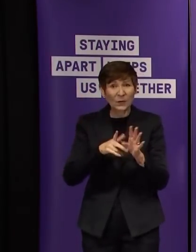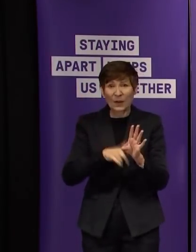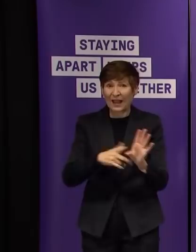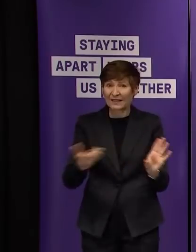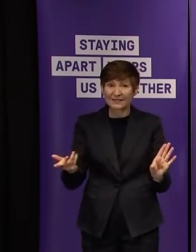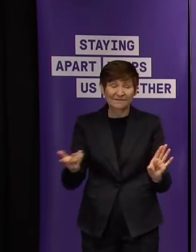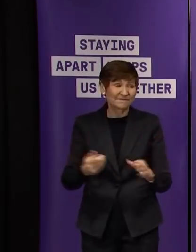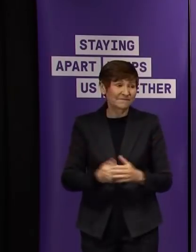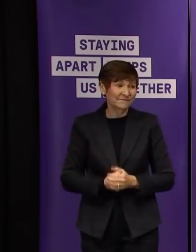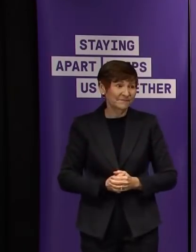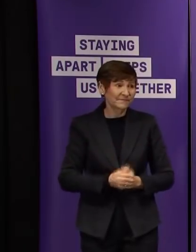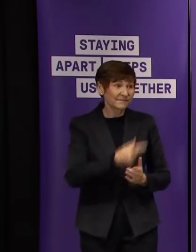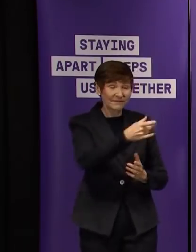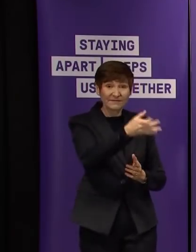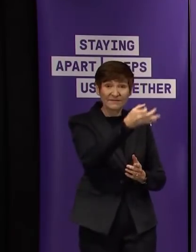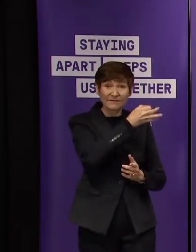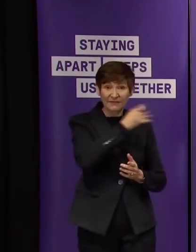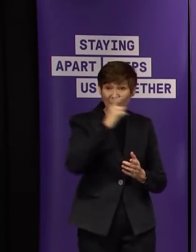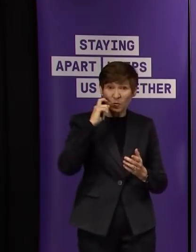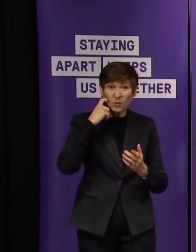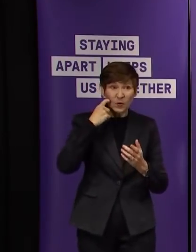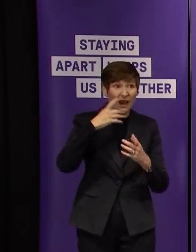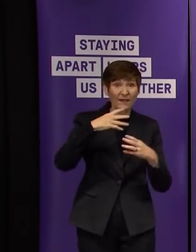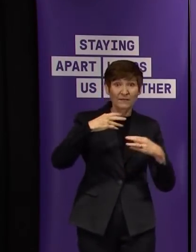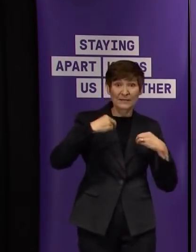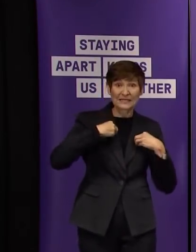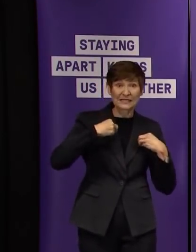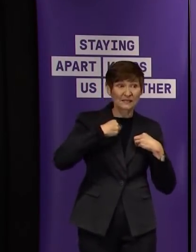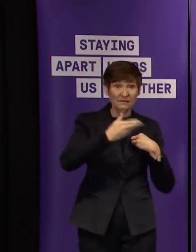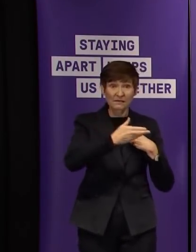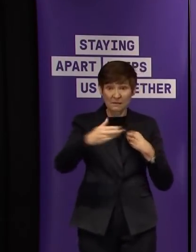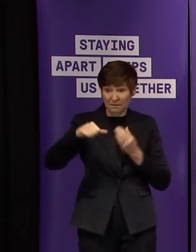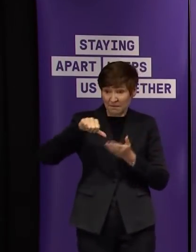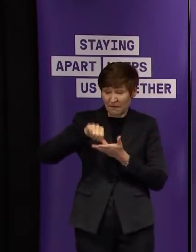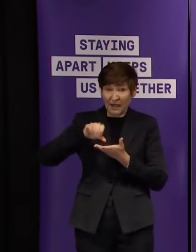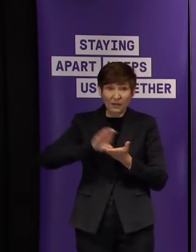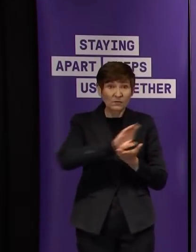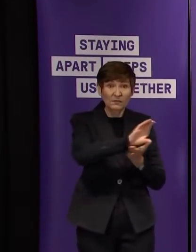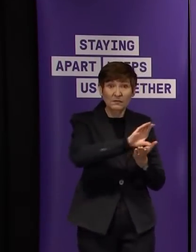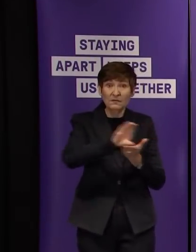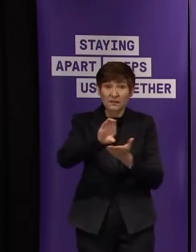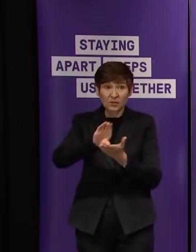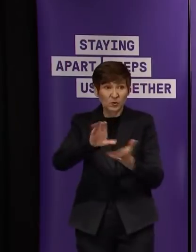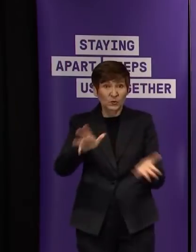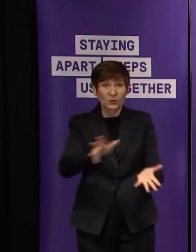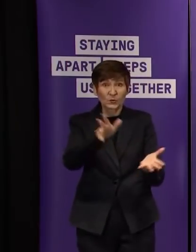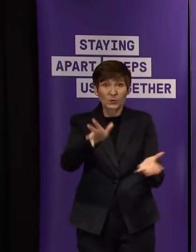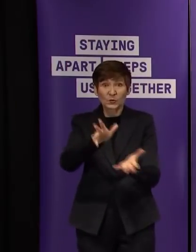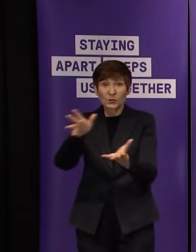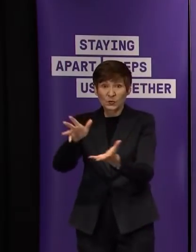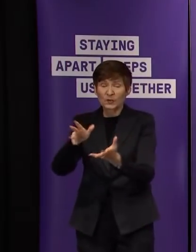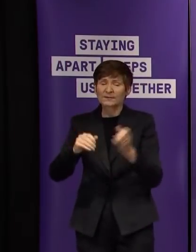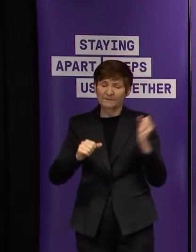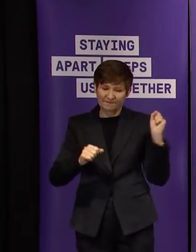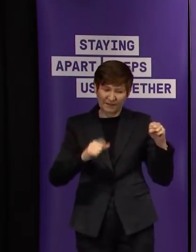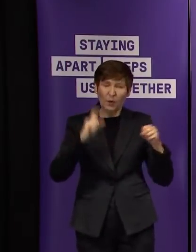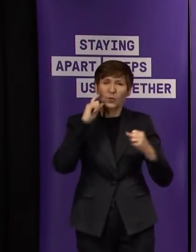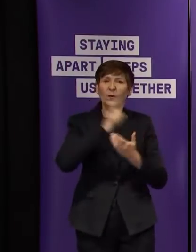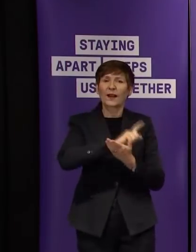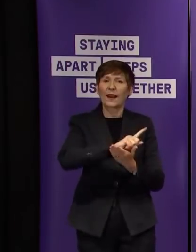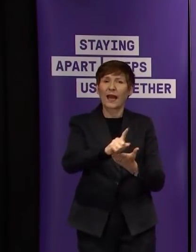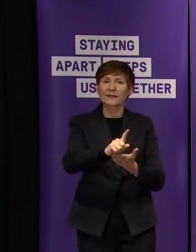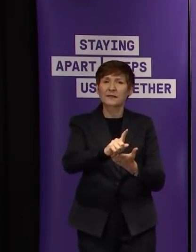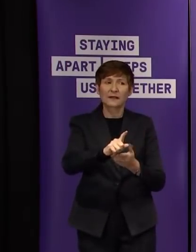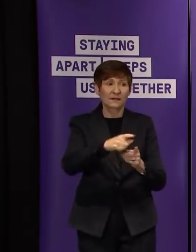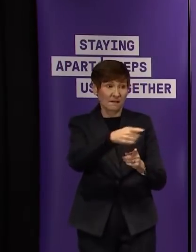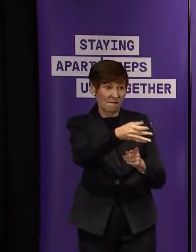those businesses? There will be, and I'll have more to say about that in due course. And what about the mental health? We have had a series of